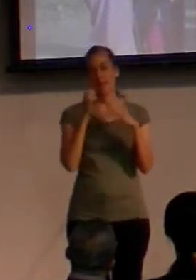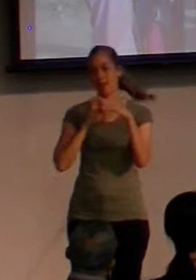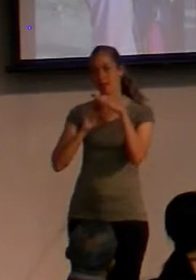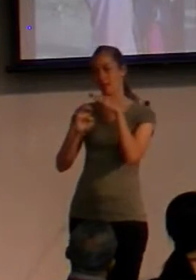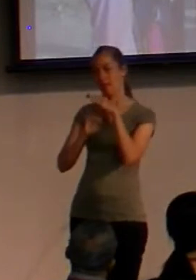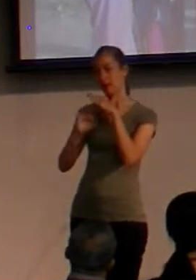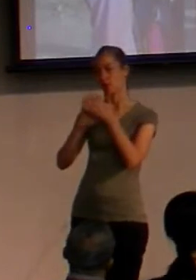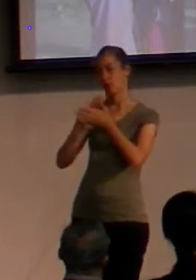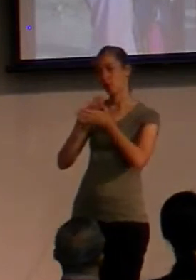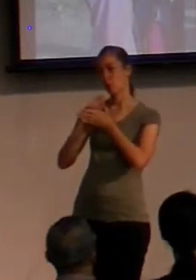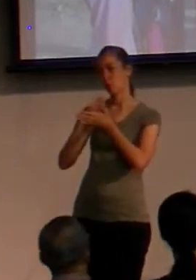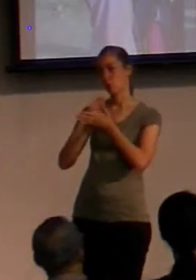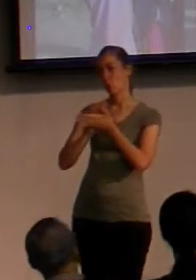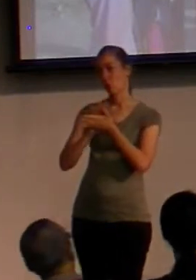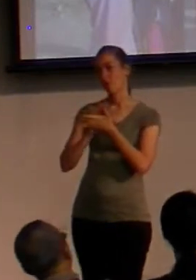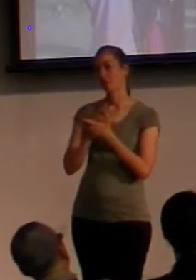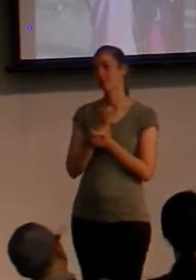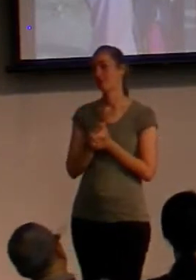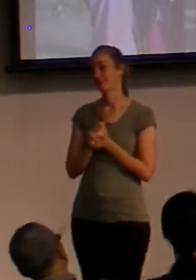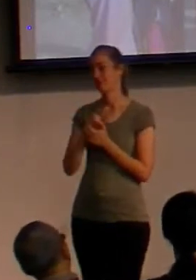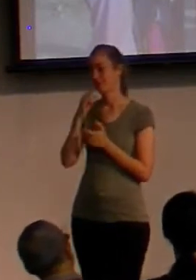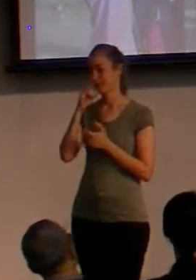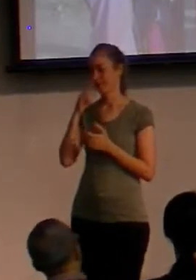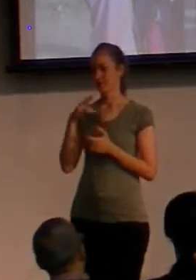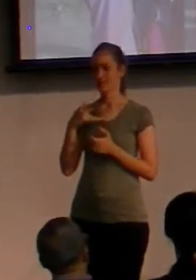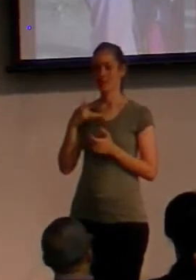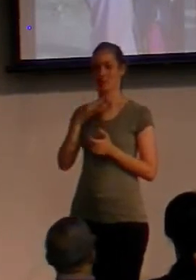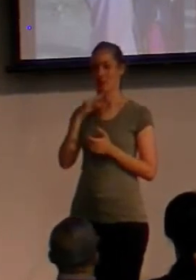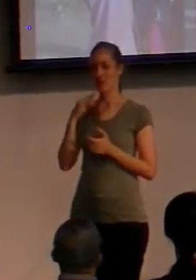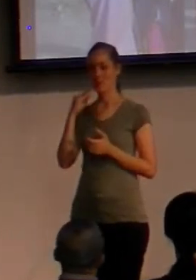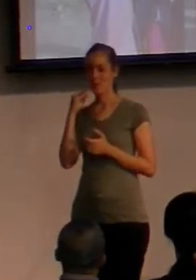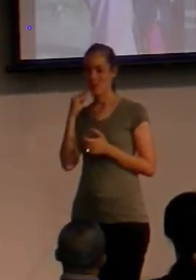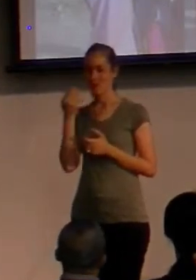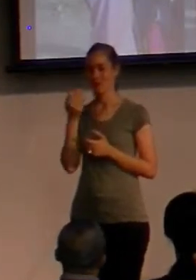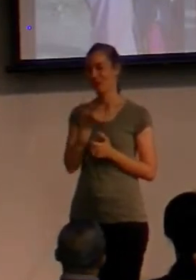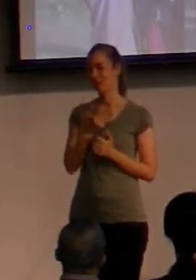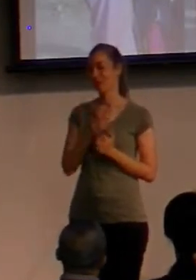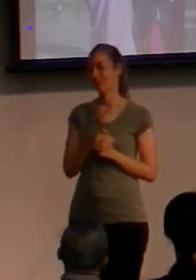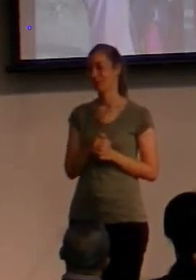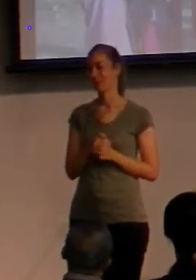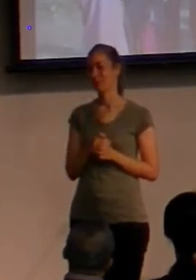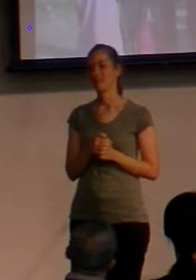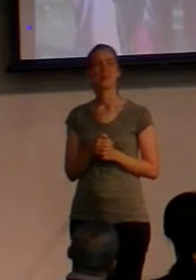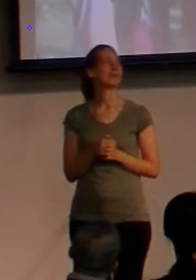school that it was at, and so the kids felt really at home there.